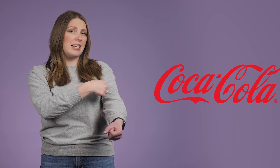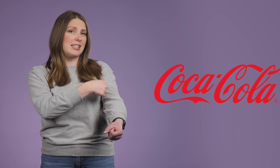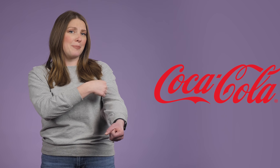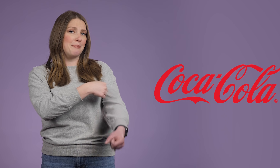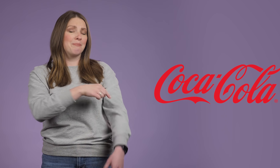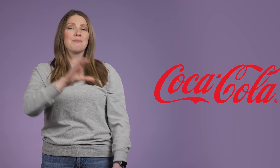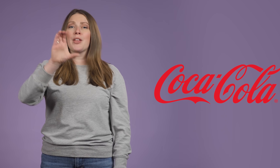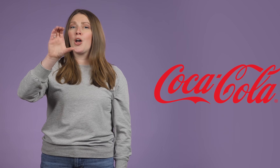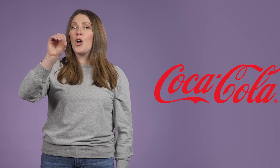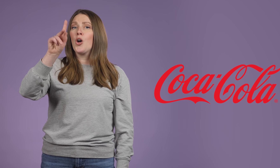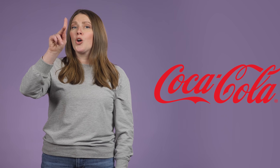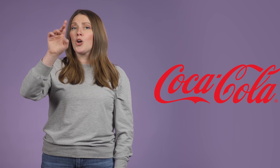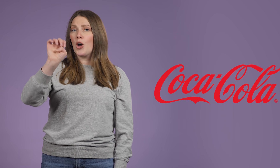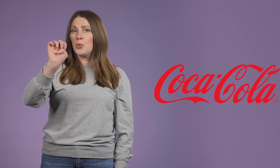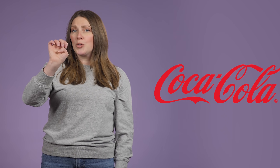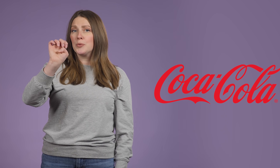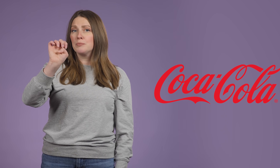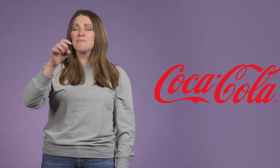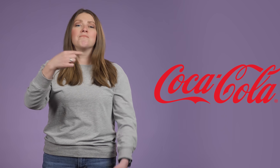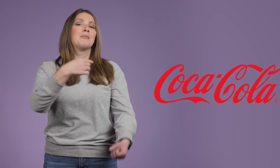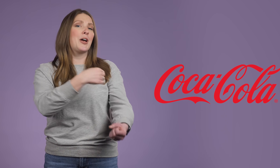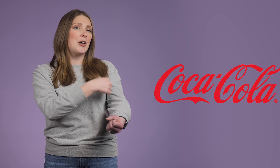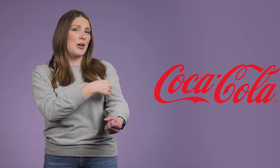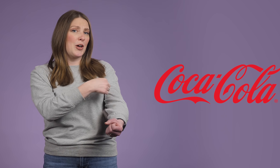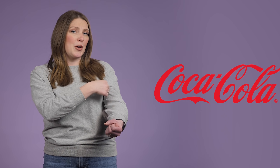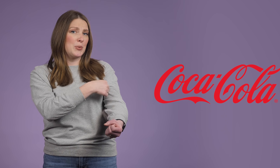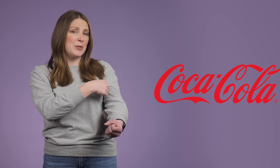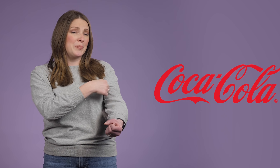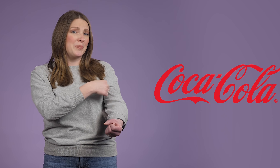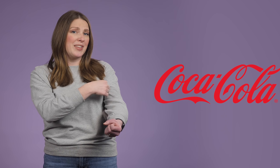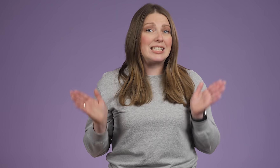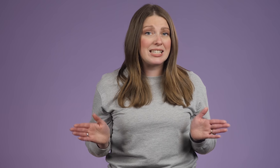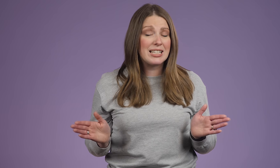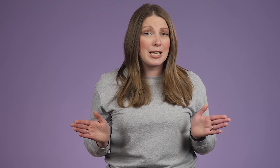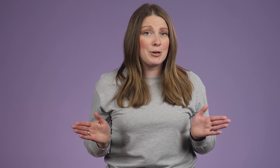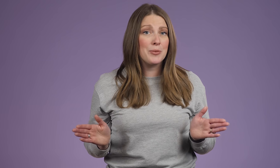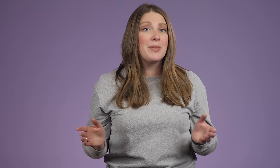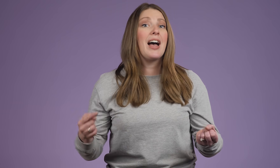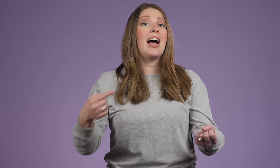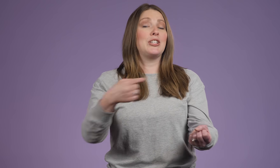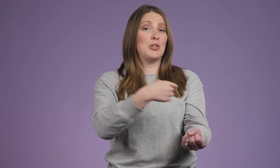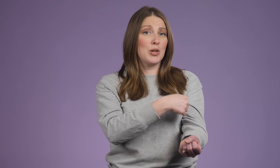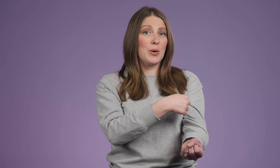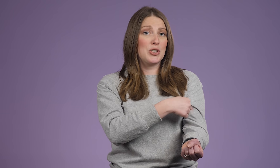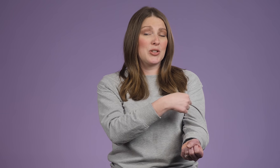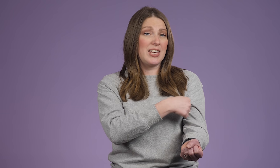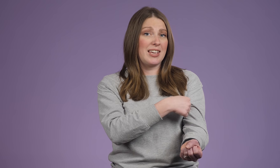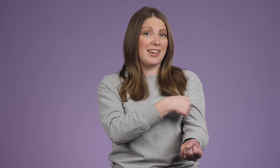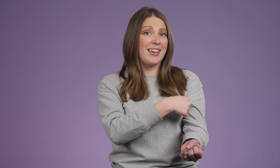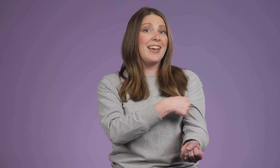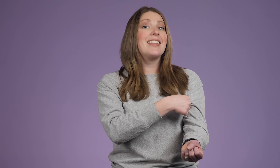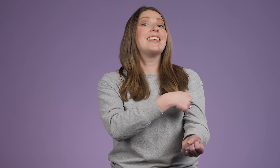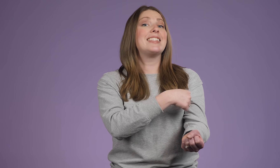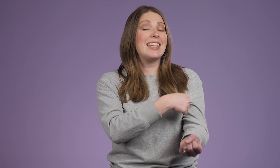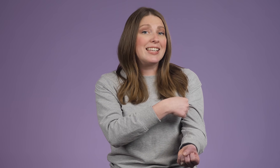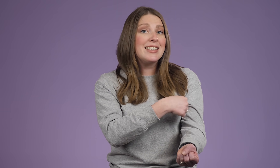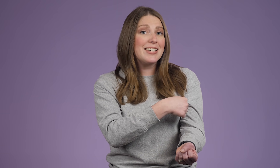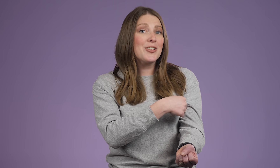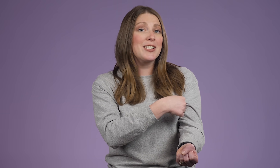bicep. Coke, Coke. Disclaimer, I do know what you're thinking. This is still the